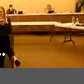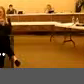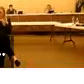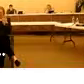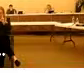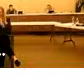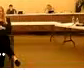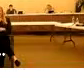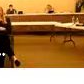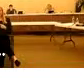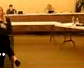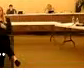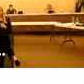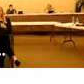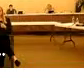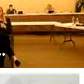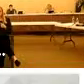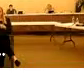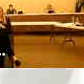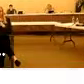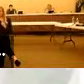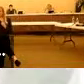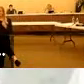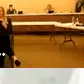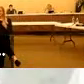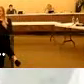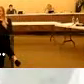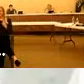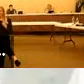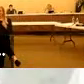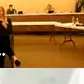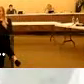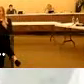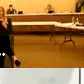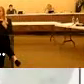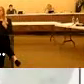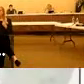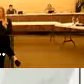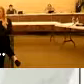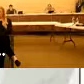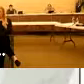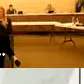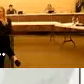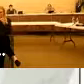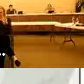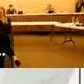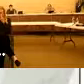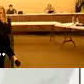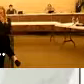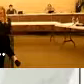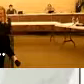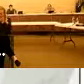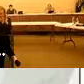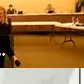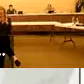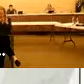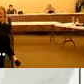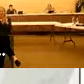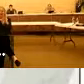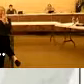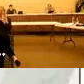and also on Scottsville West Henrietta Road and are monitoring them very closely. Up until this point in